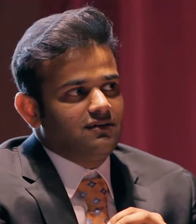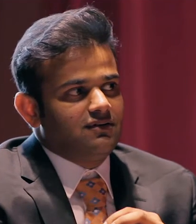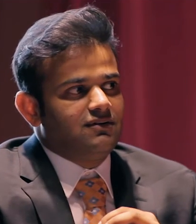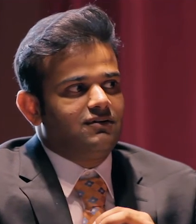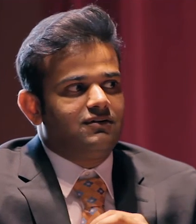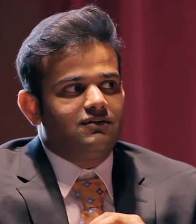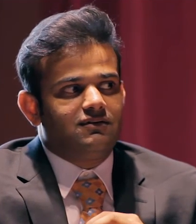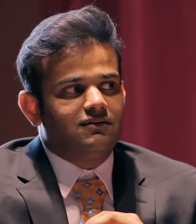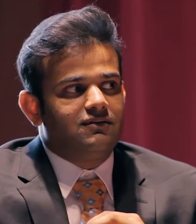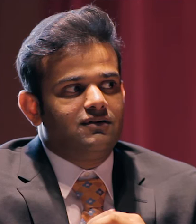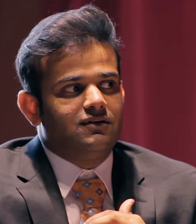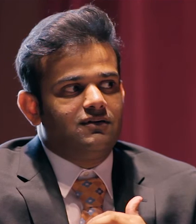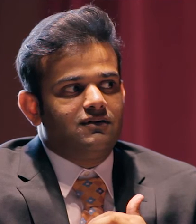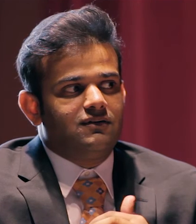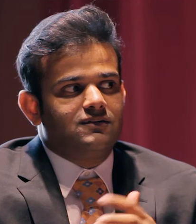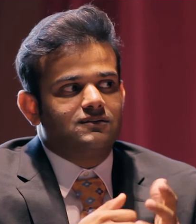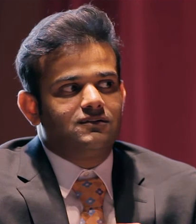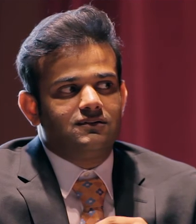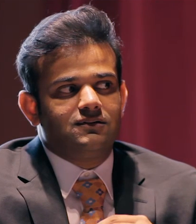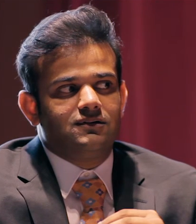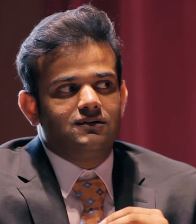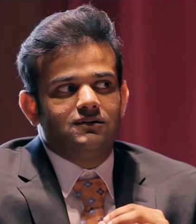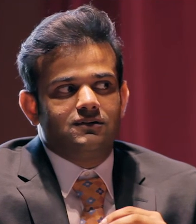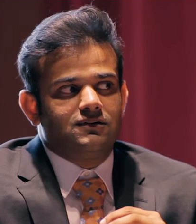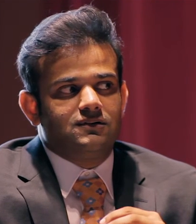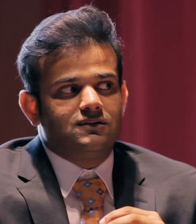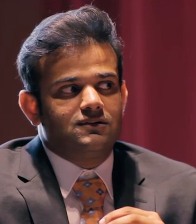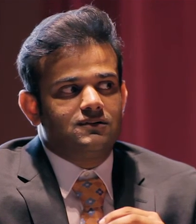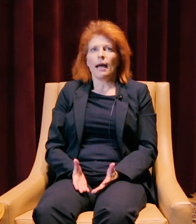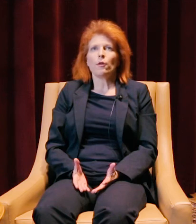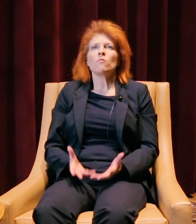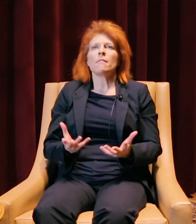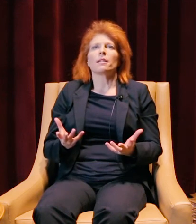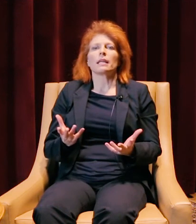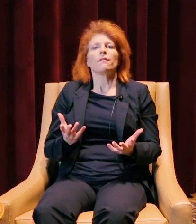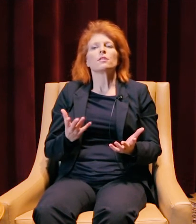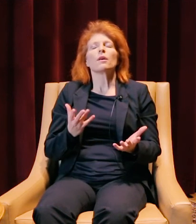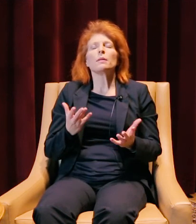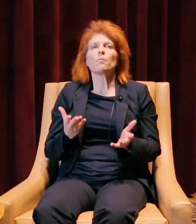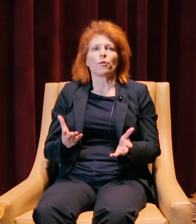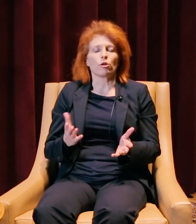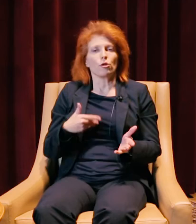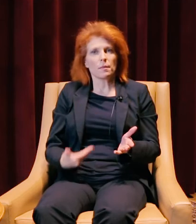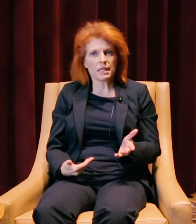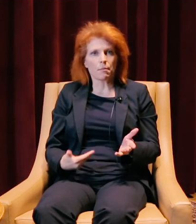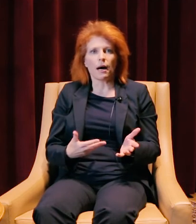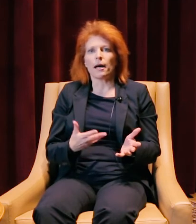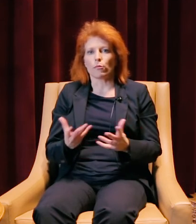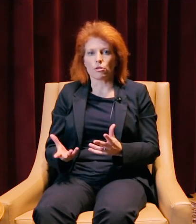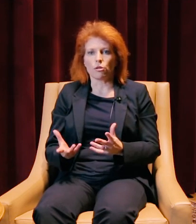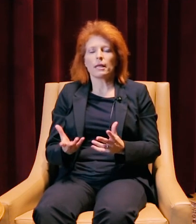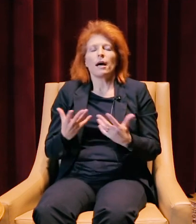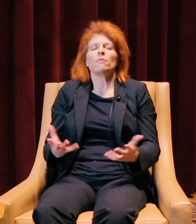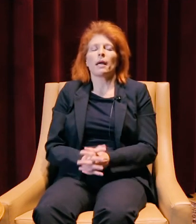if, say, you approach a situation where you're not happy with what's going on with work, how do you manage, like if it's something's bothering you, you're upset